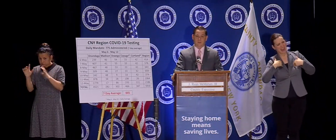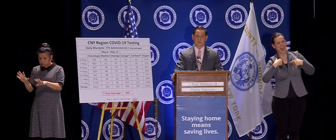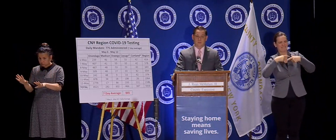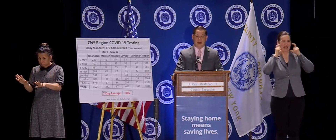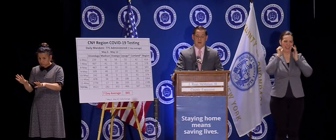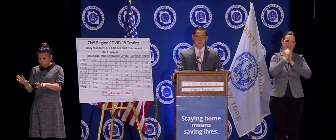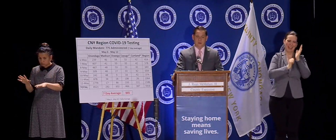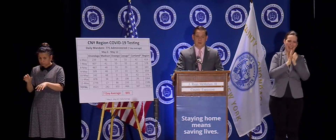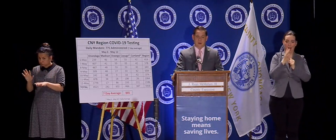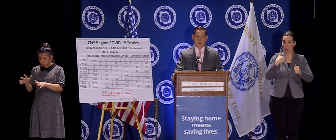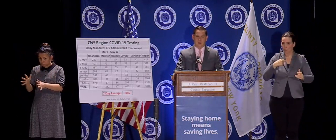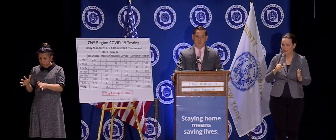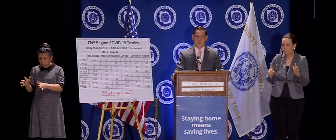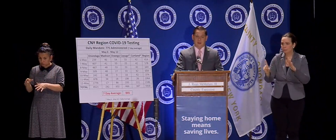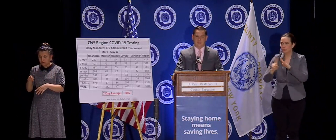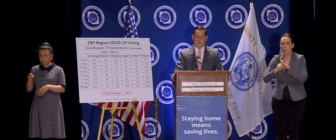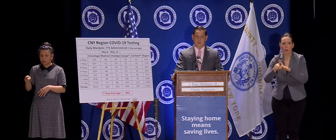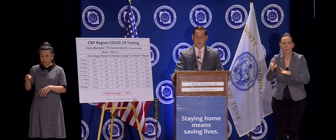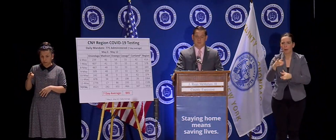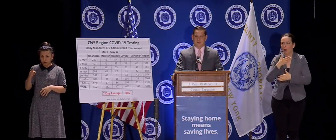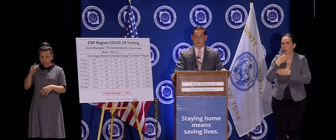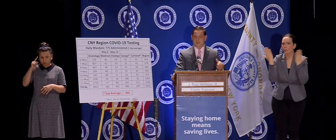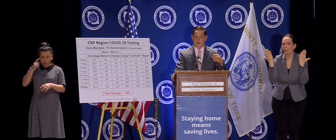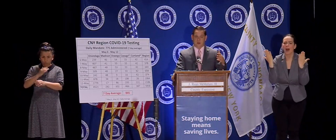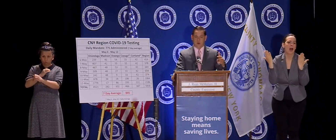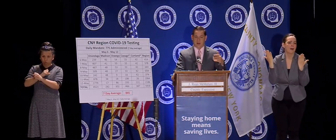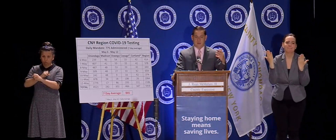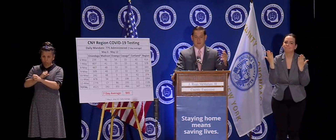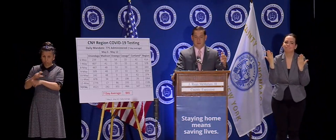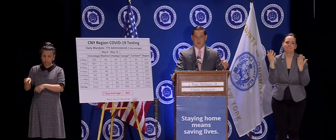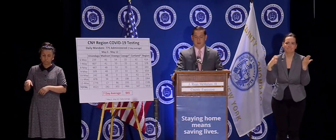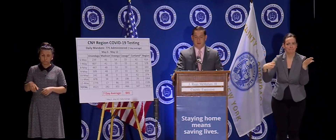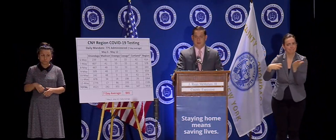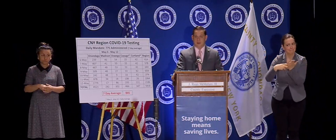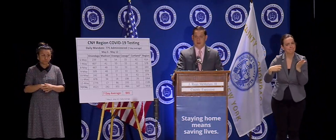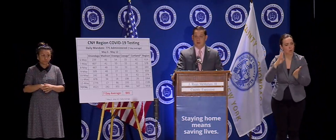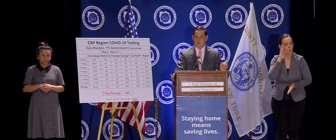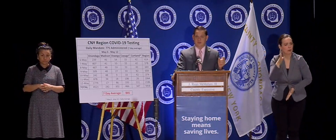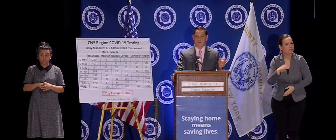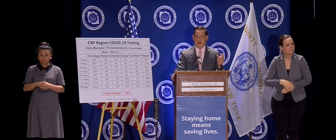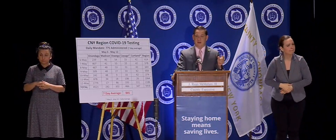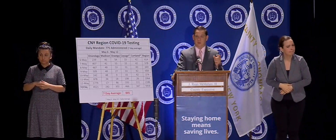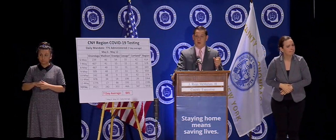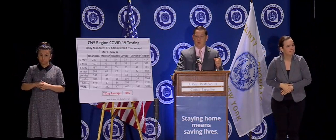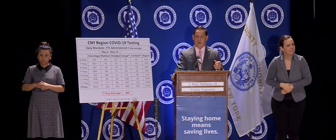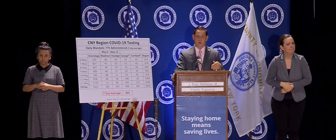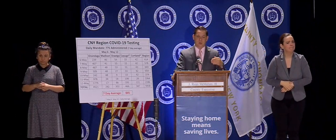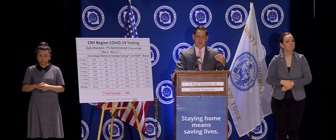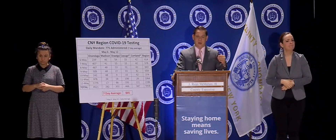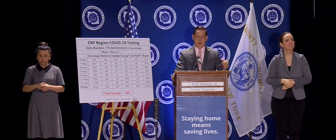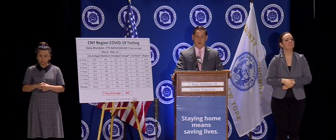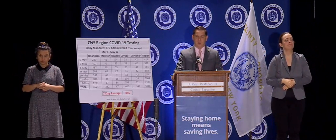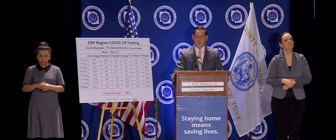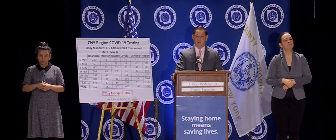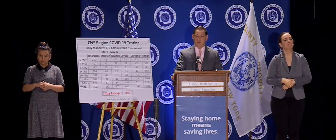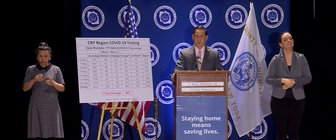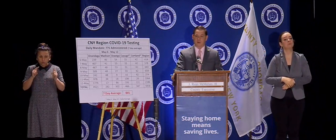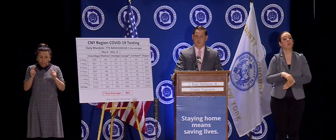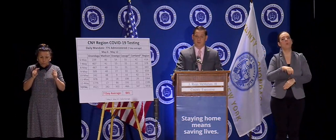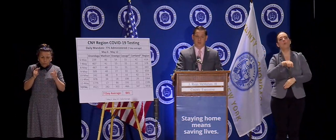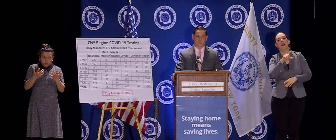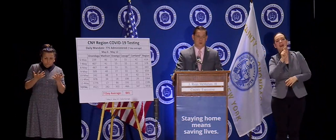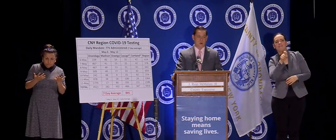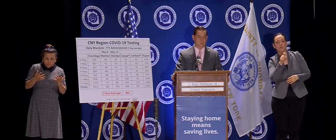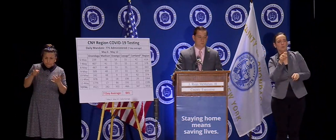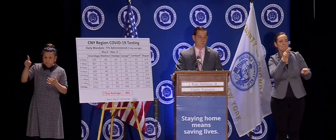are going to matter. And then there's going to be things that are gray, that aren't defined that well, and our law department will